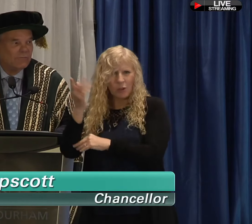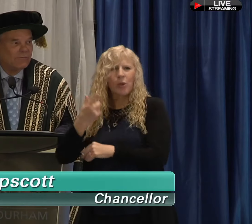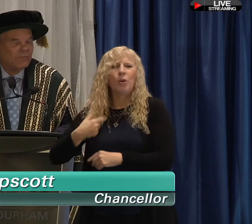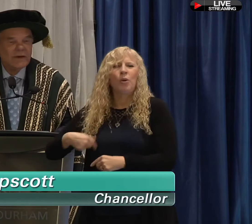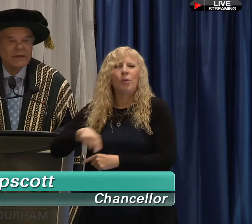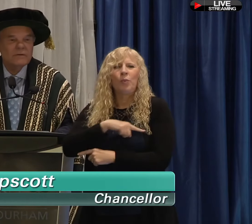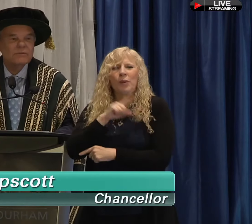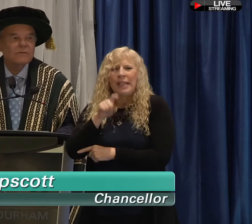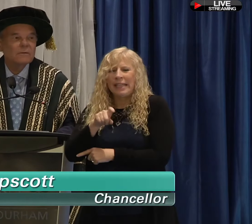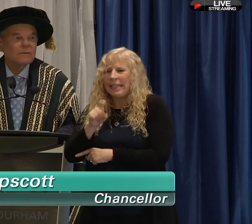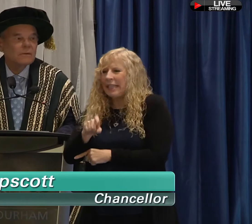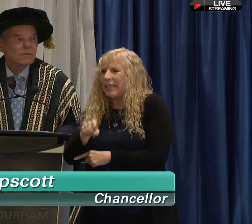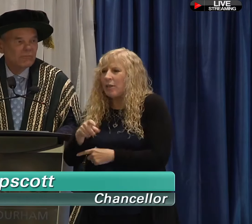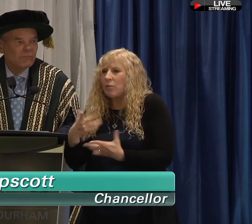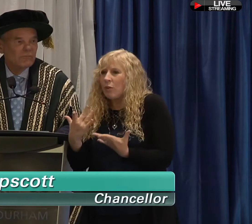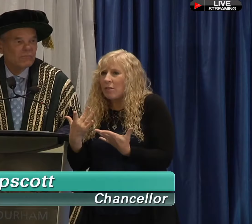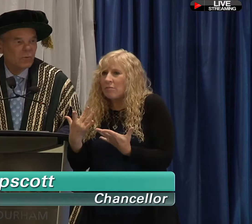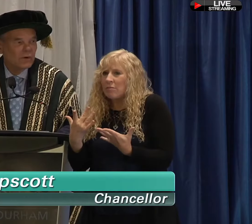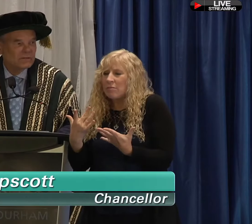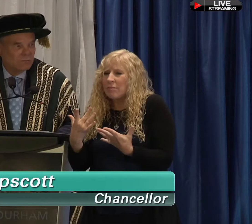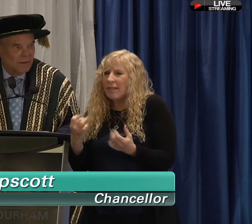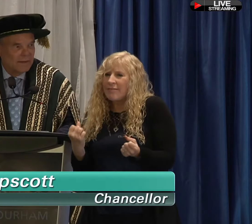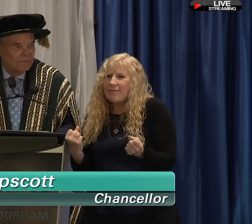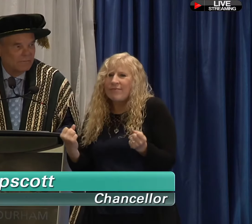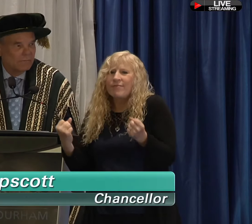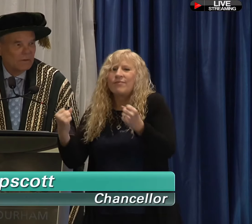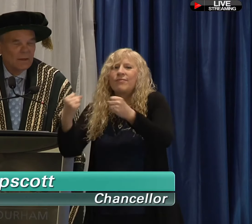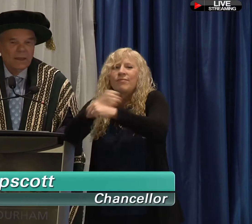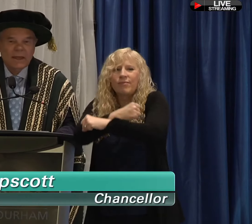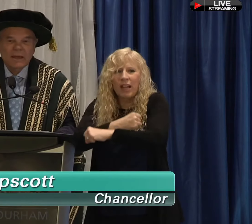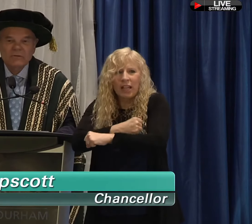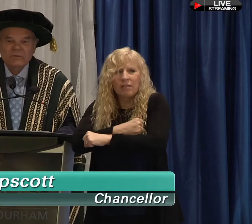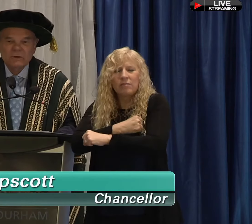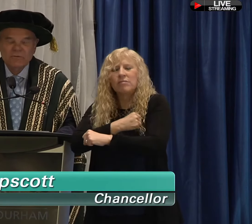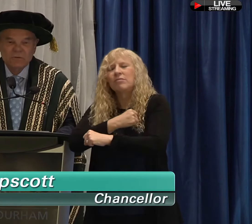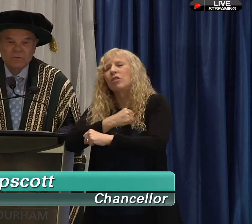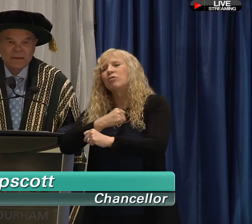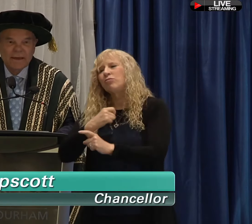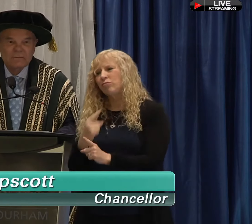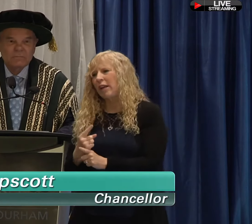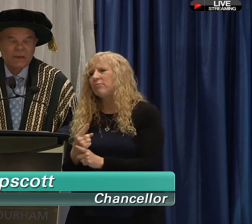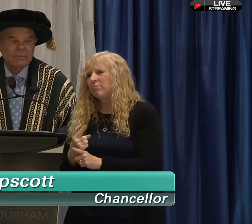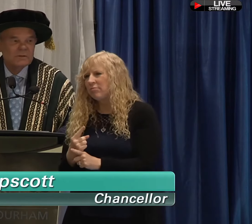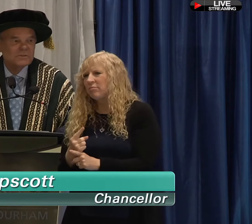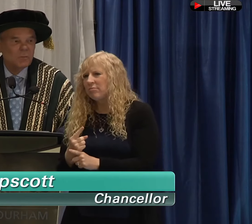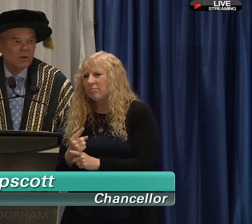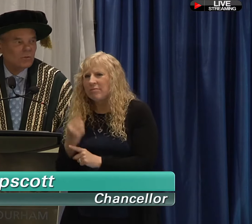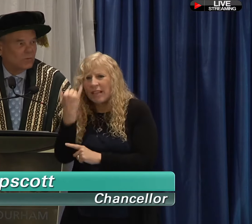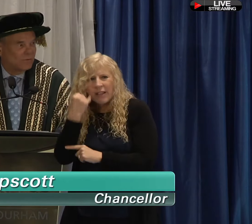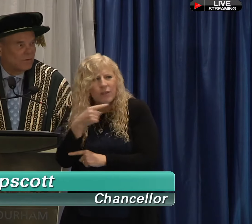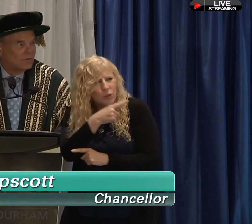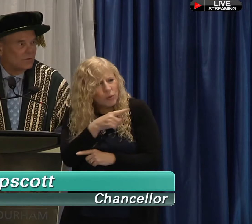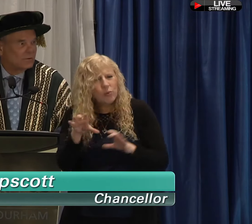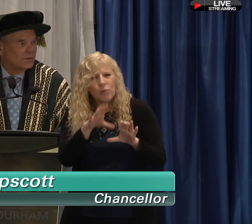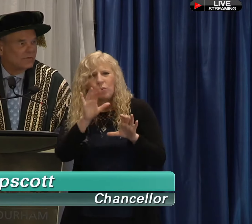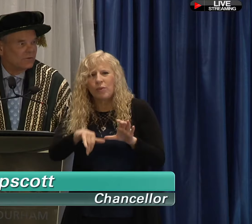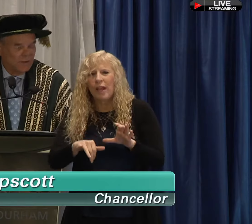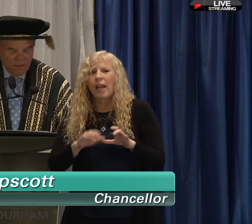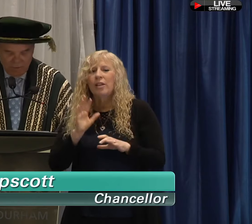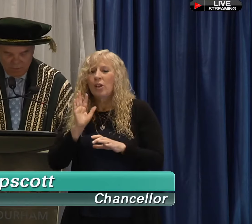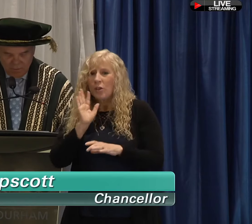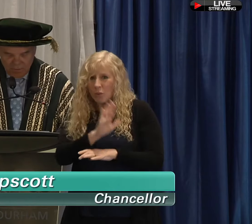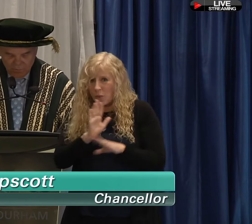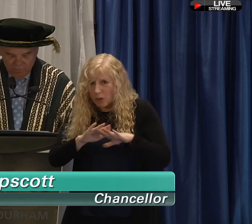to fight for what is right. And if you do that, maybe the smaller world that your